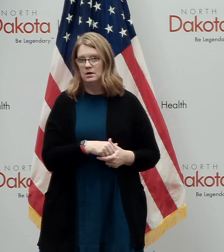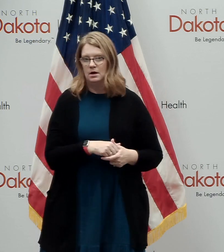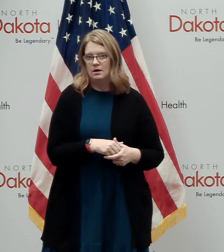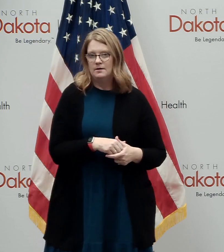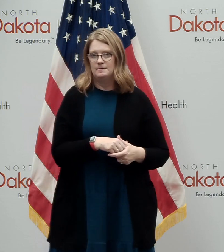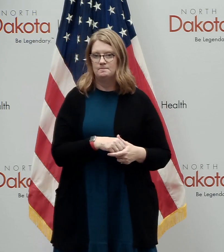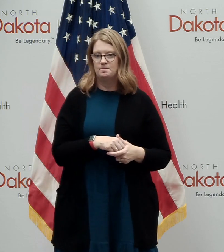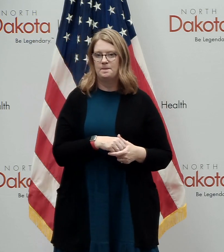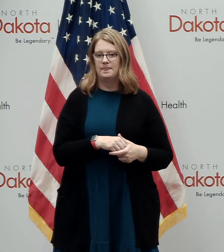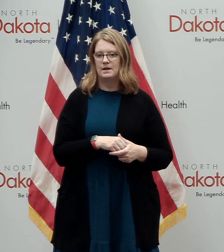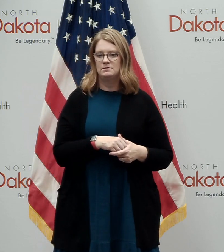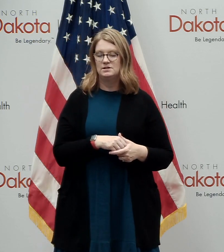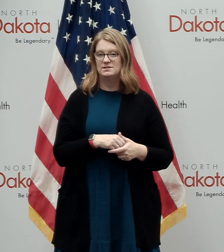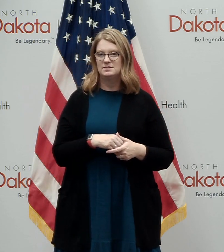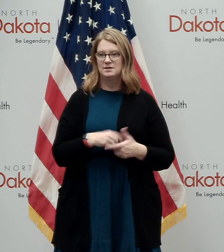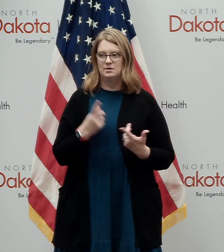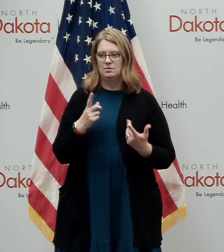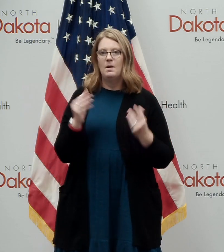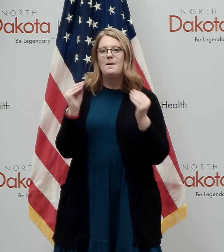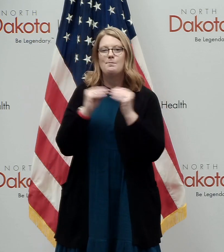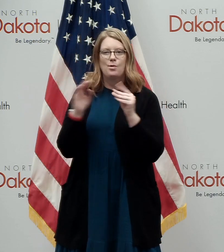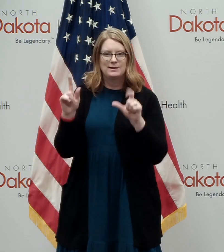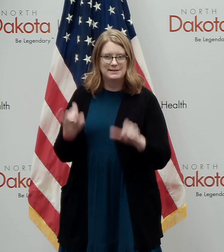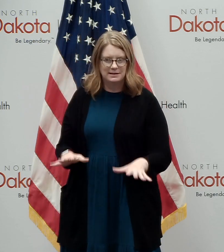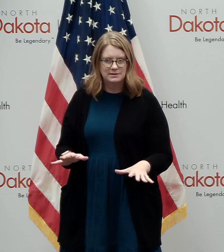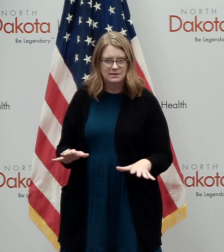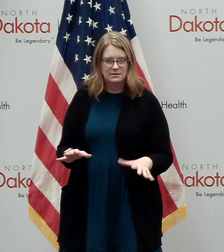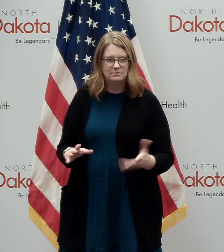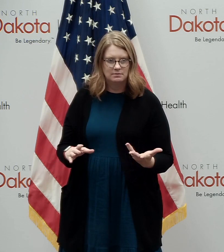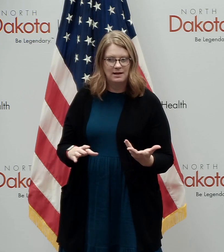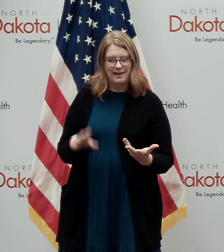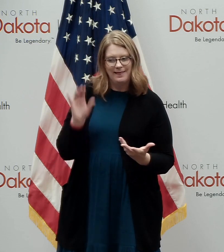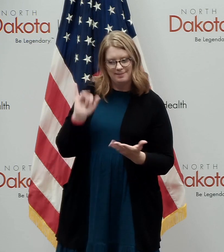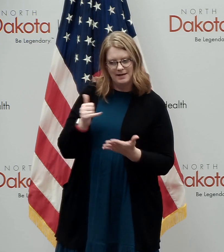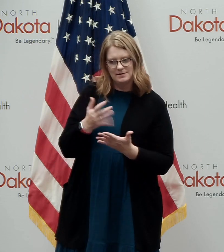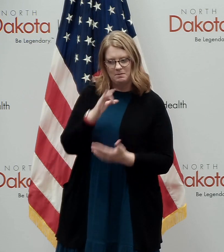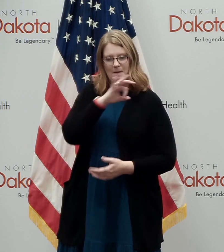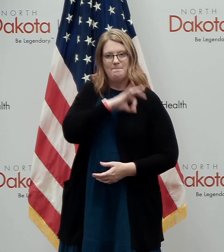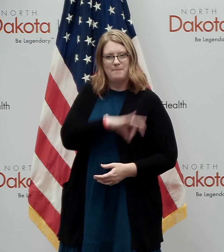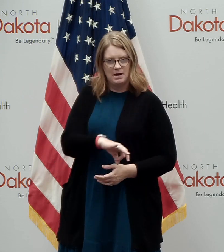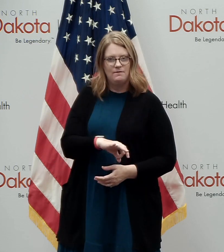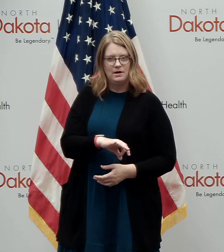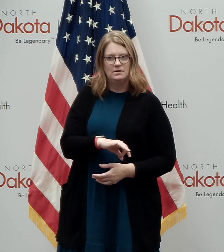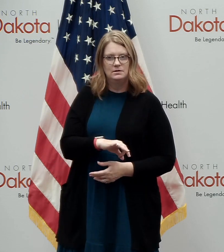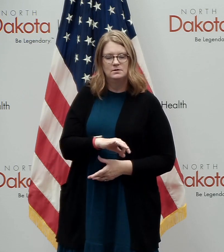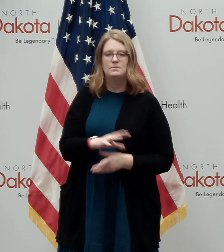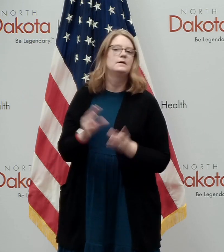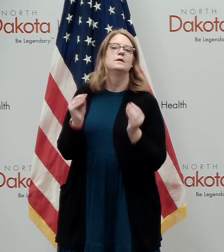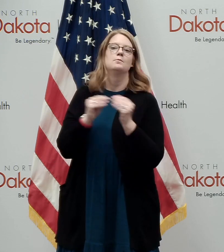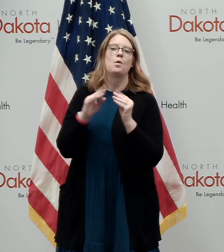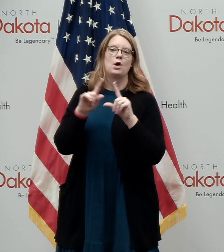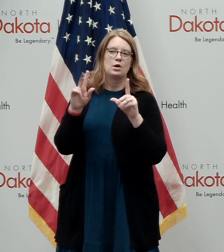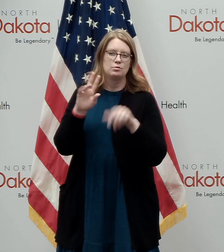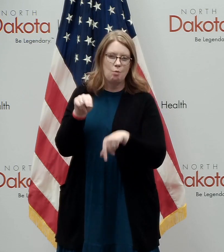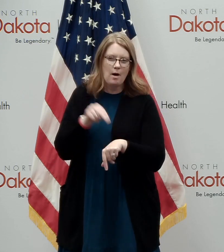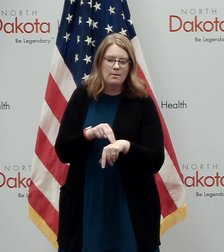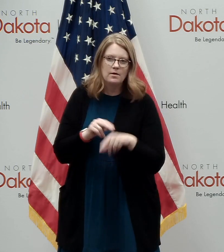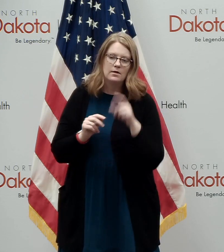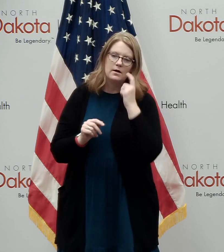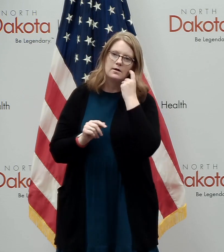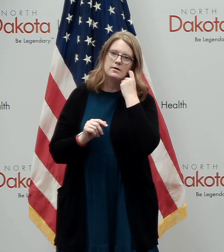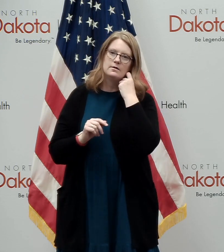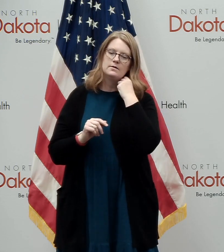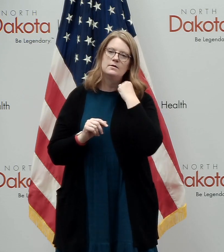just the advances in testing alone will allow us to get back closer to that normal that people really seek. But I'd